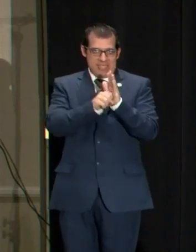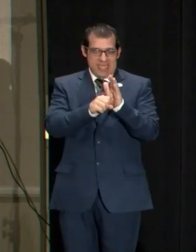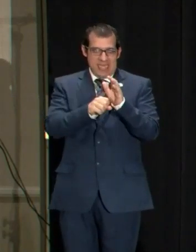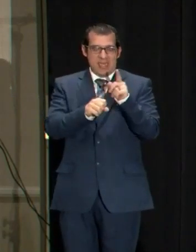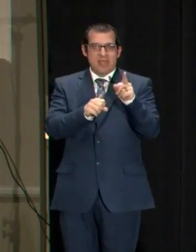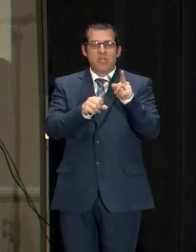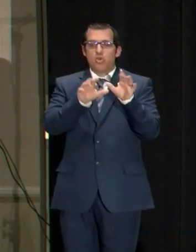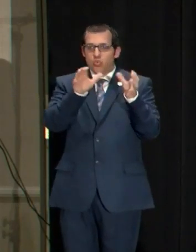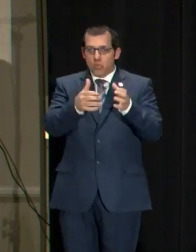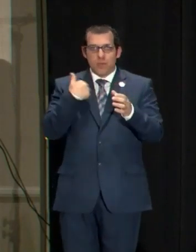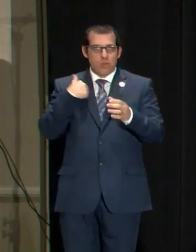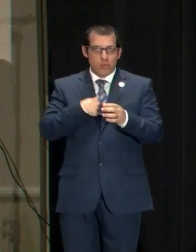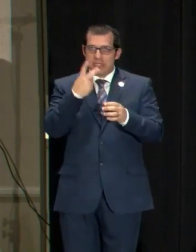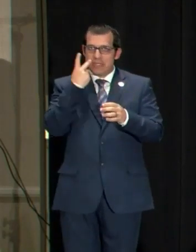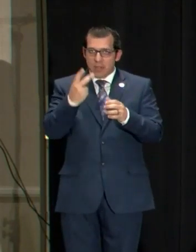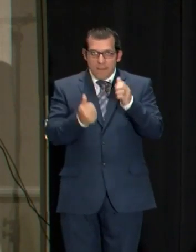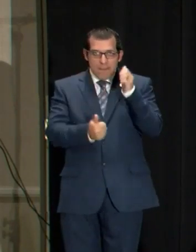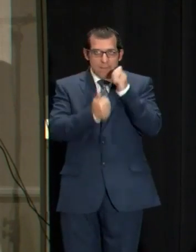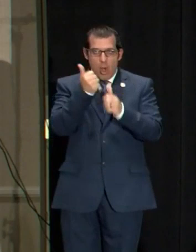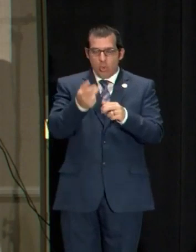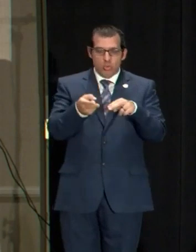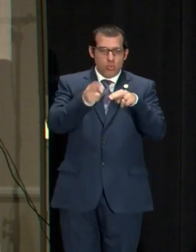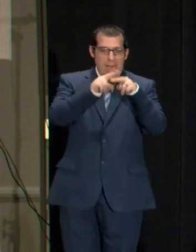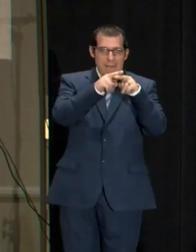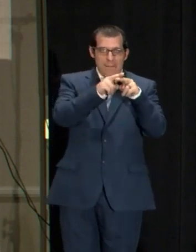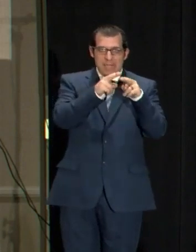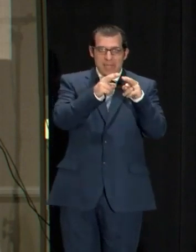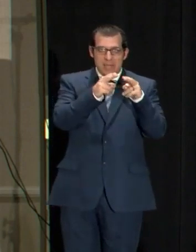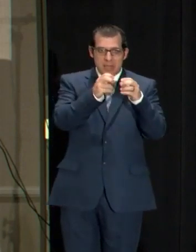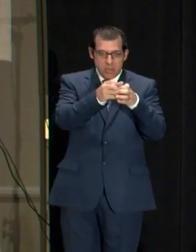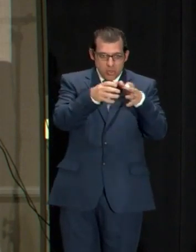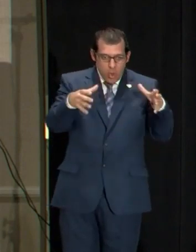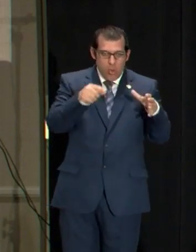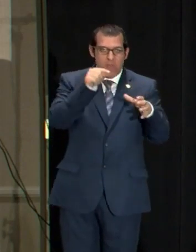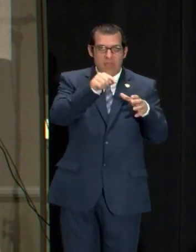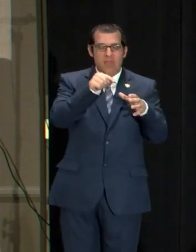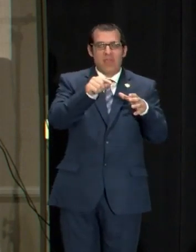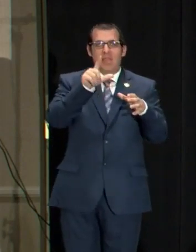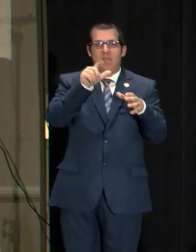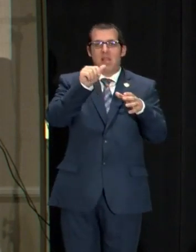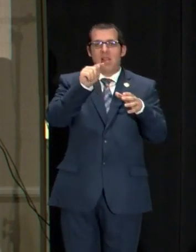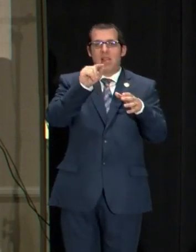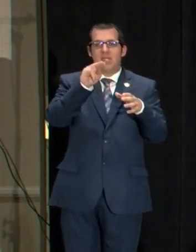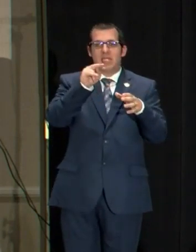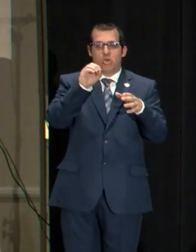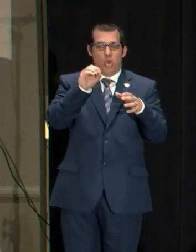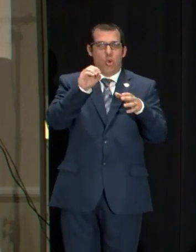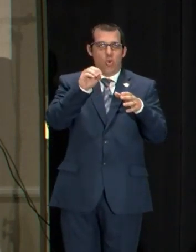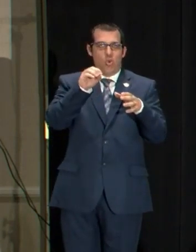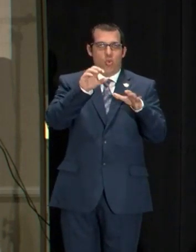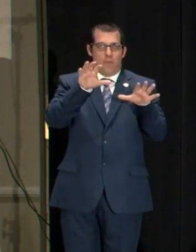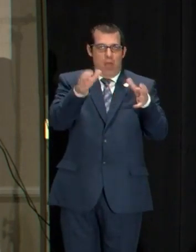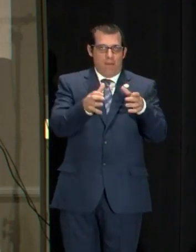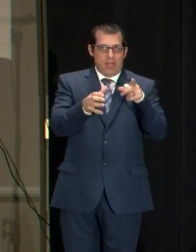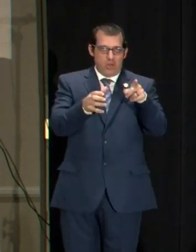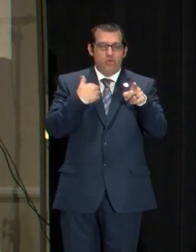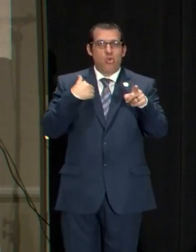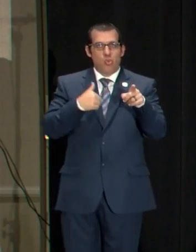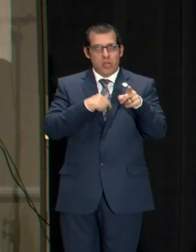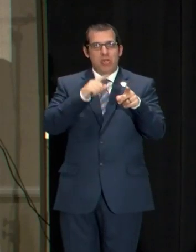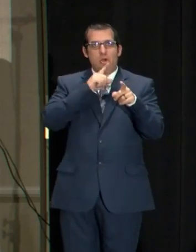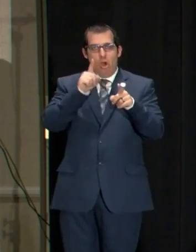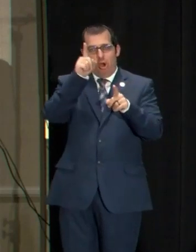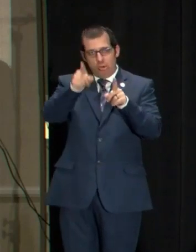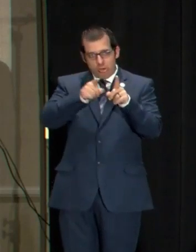group that we're seeing the most rapid increase right now is our Latino population. And so we're making